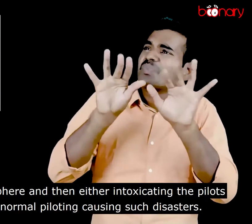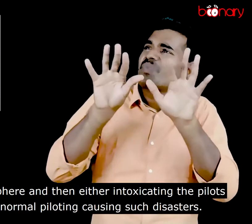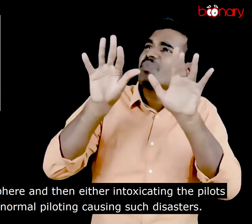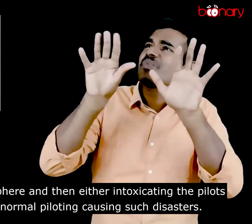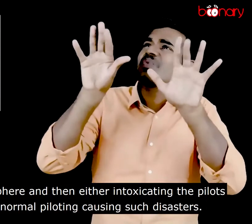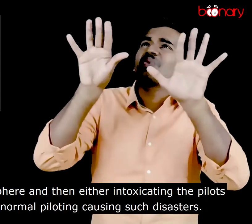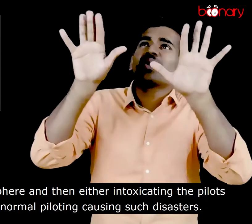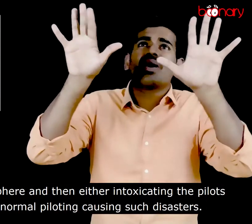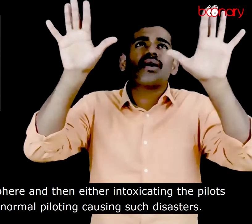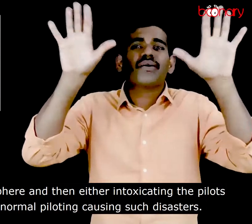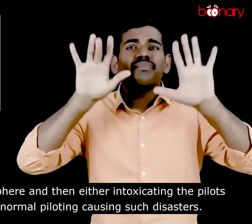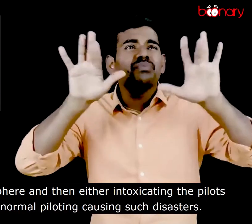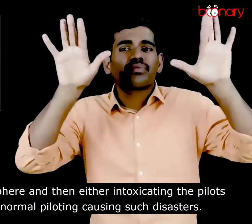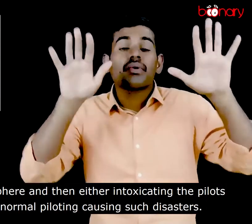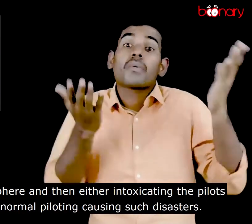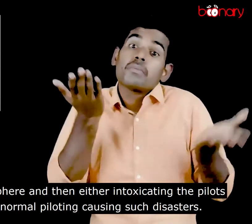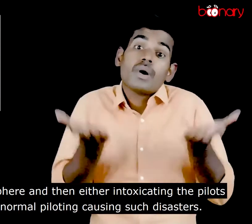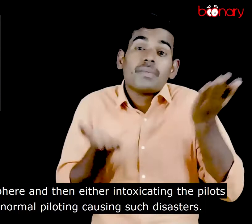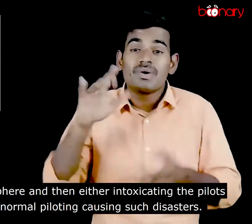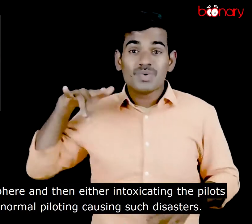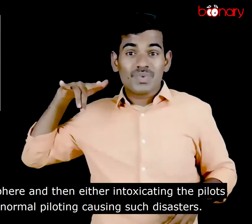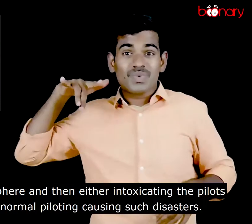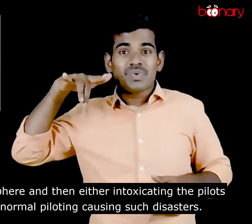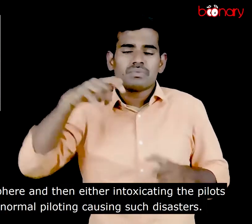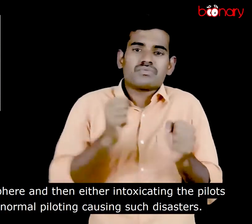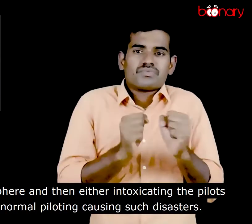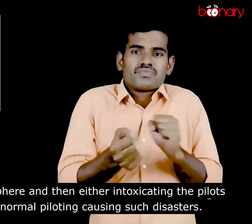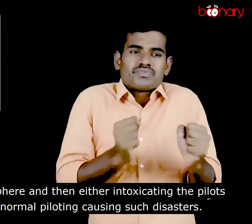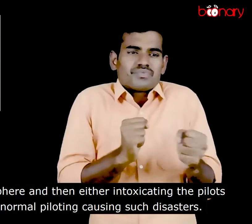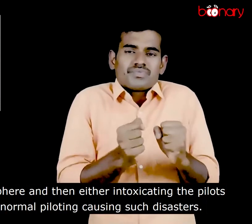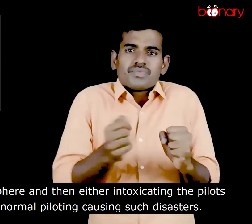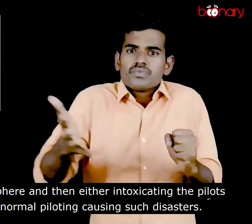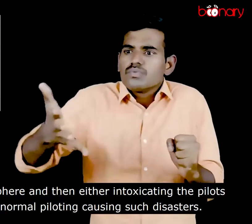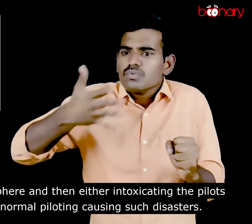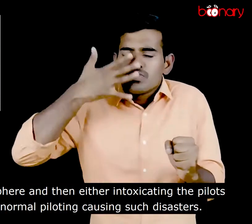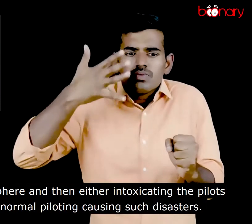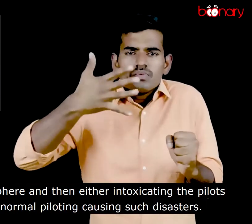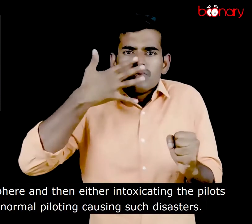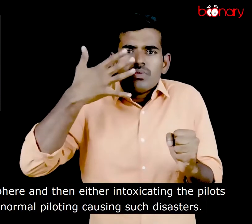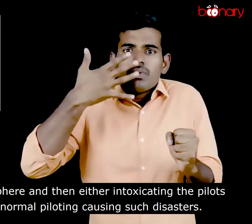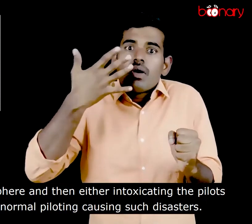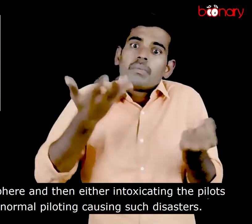atmosphere and then either intoxicating the pilots